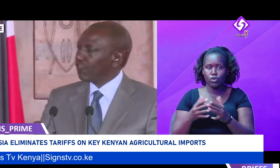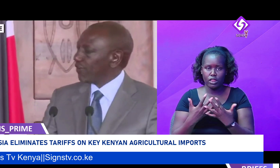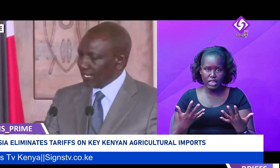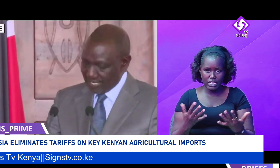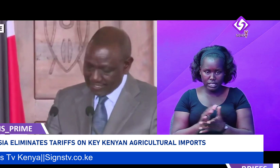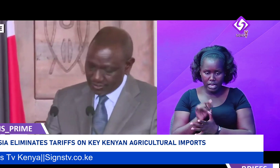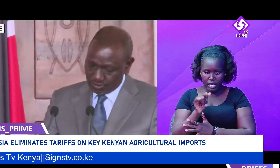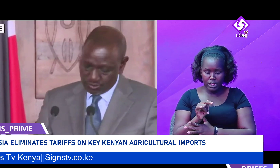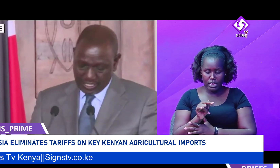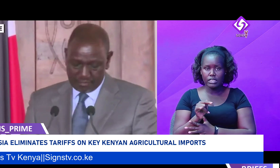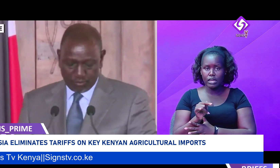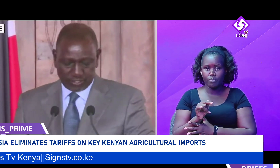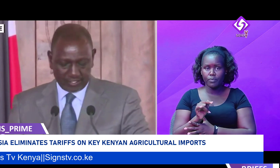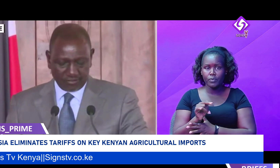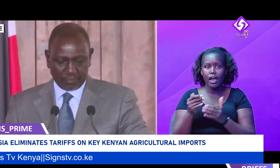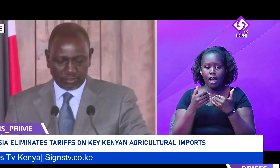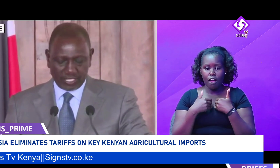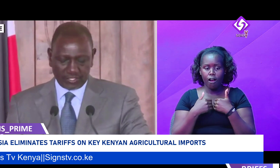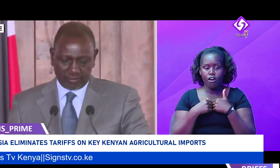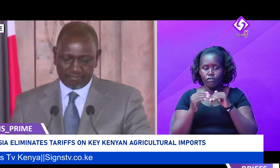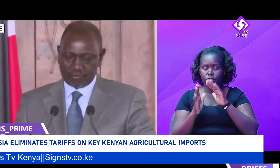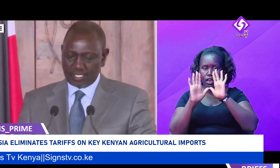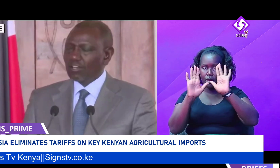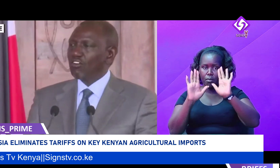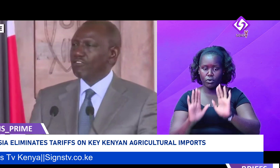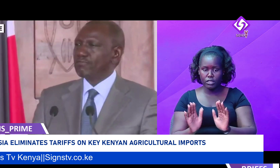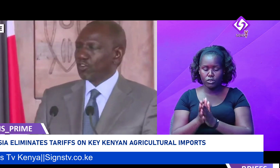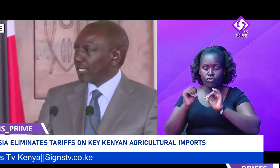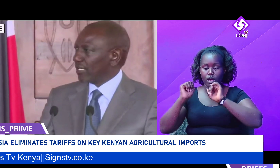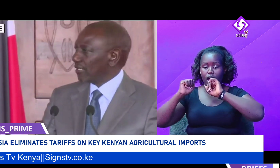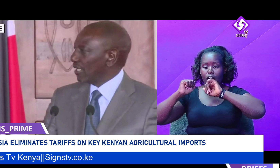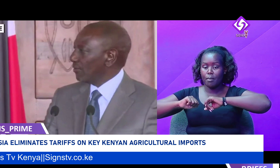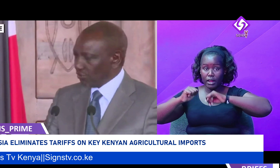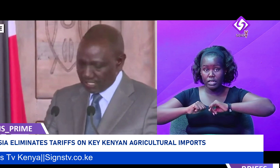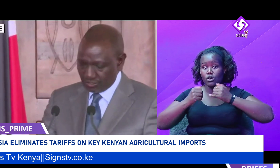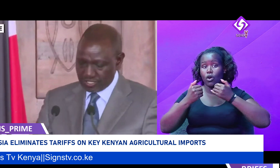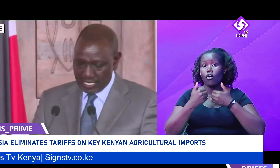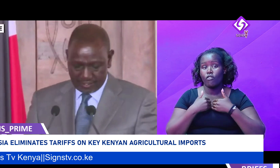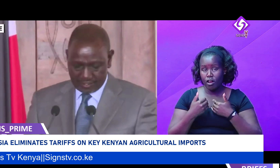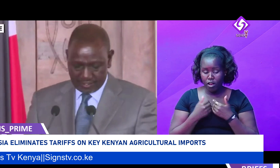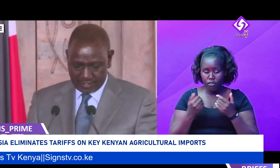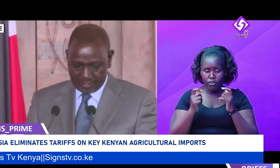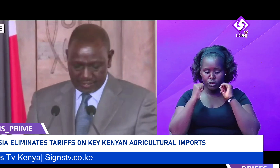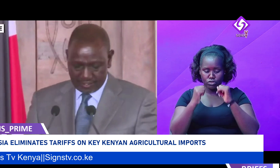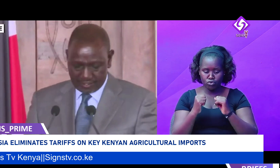This profile underscores the importance of the potential of broadening our commercial